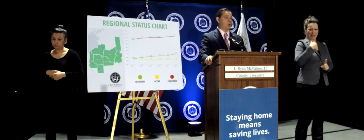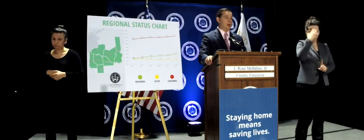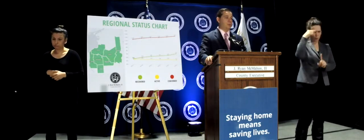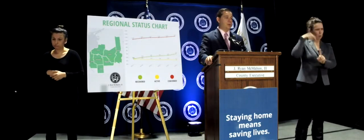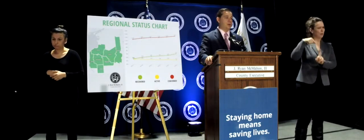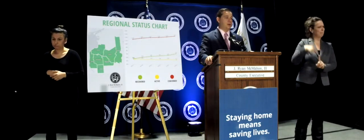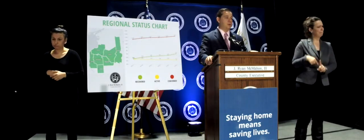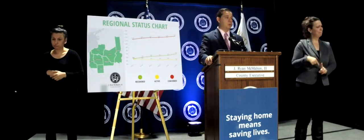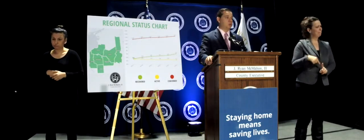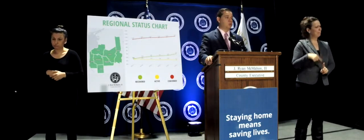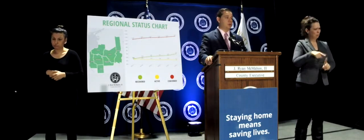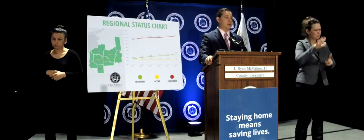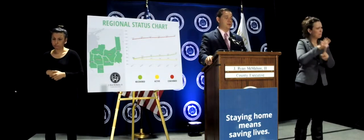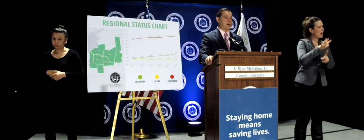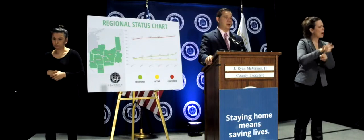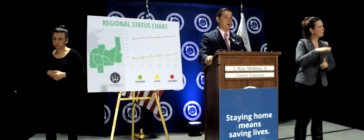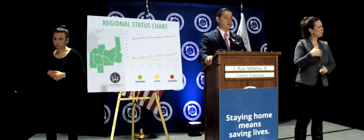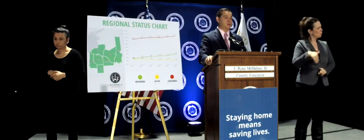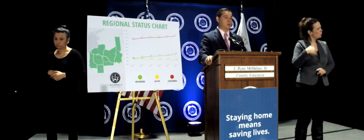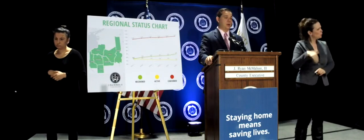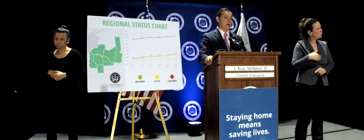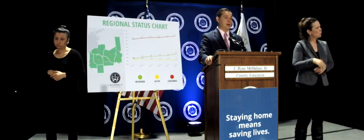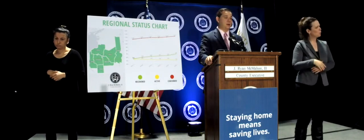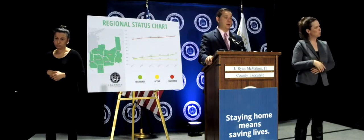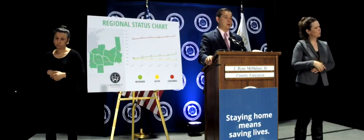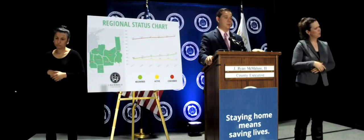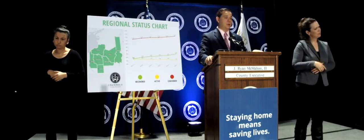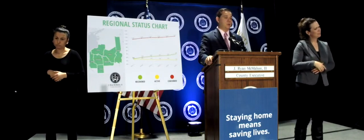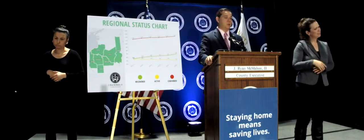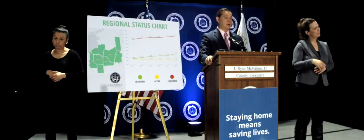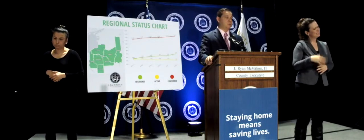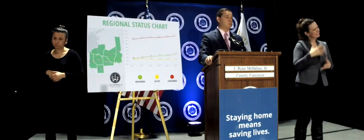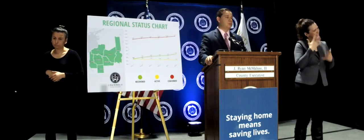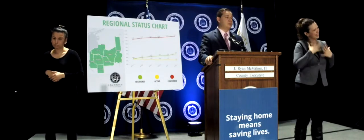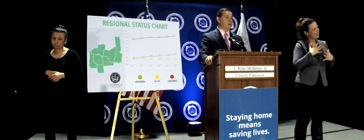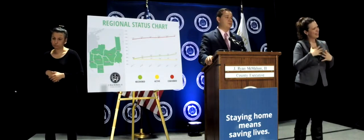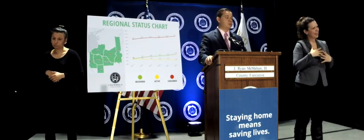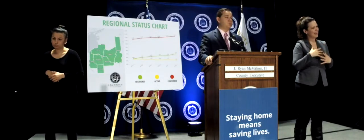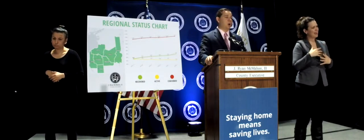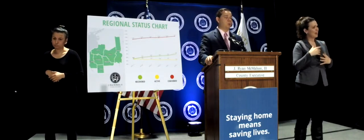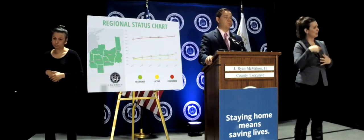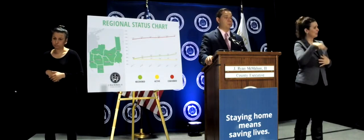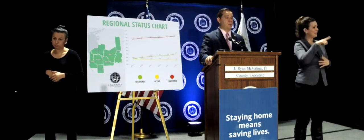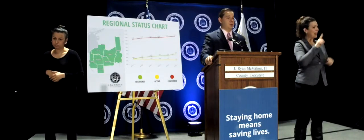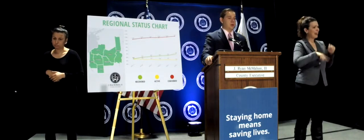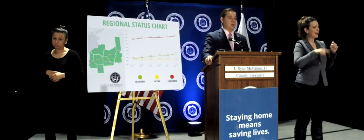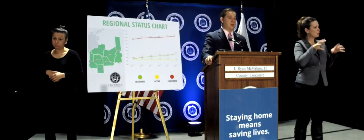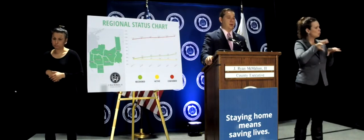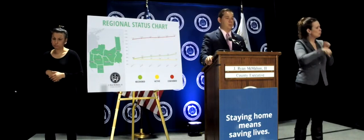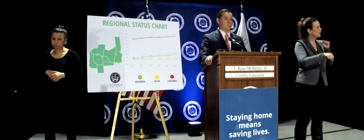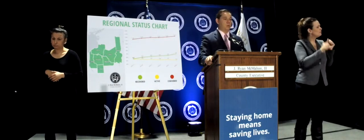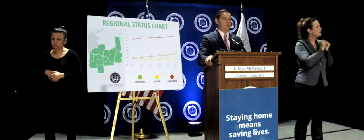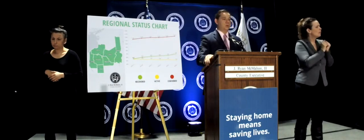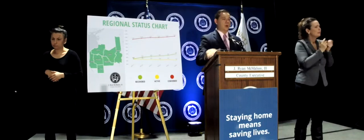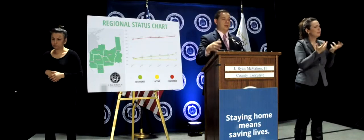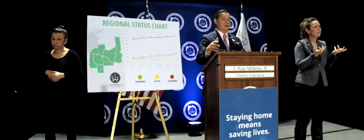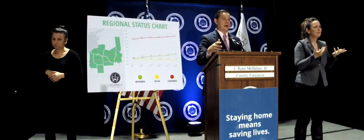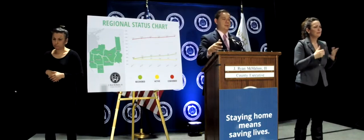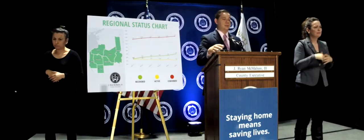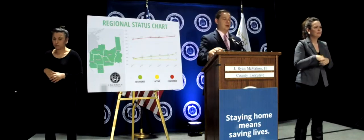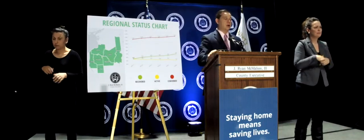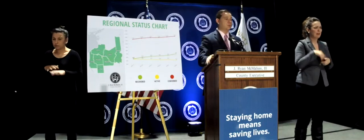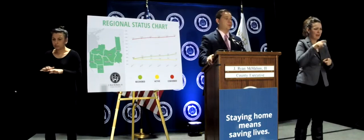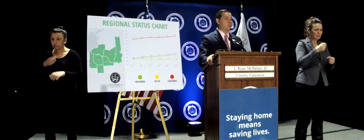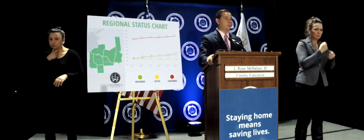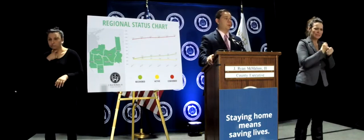it more complicated and emotional that this kind of loss is going on. But we got to be safe and be smart. And but we do